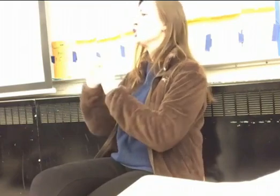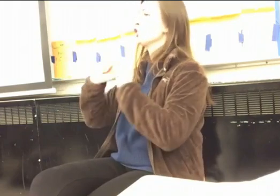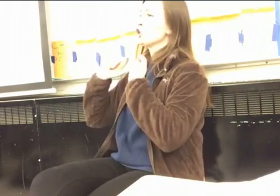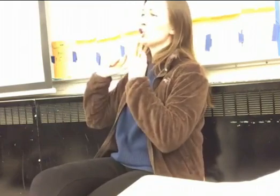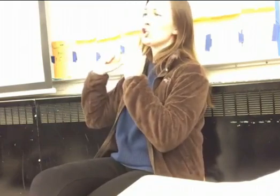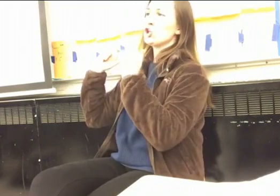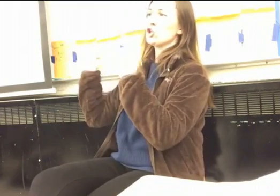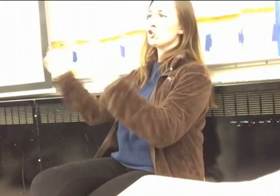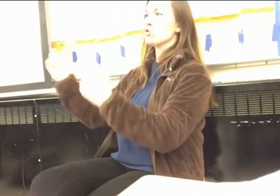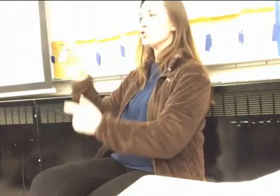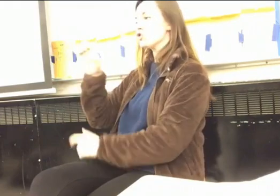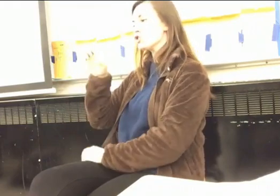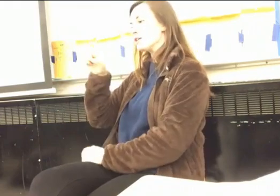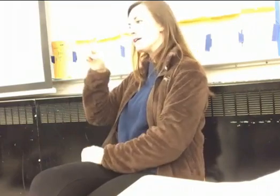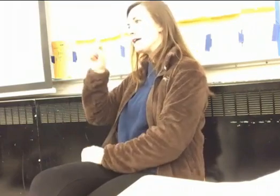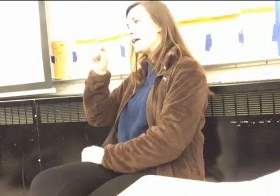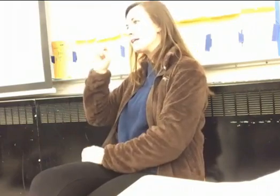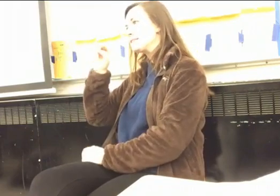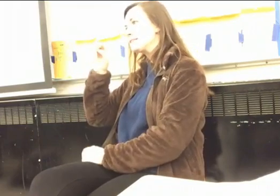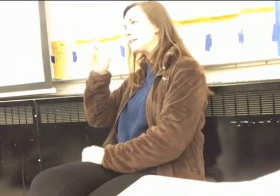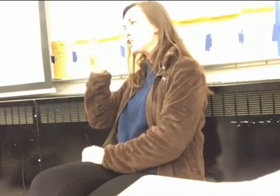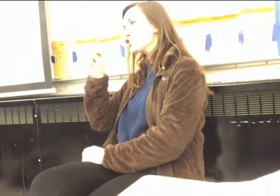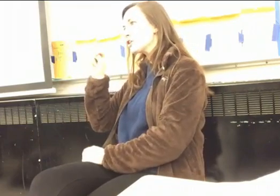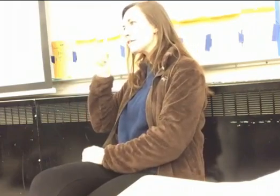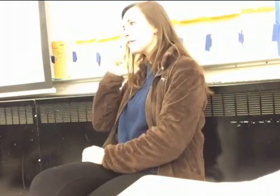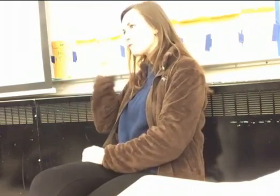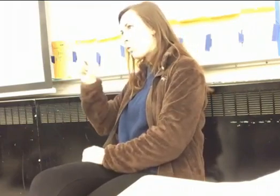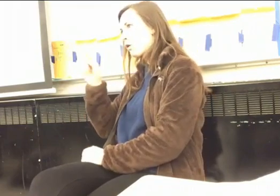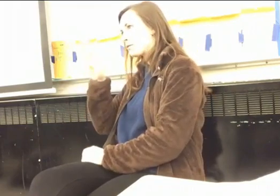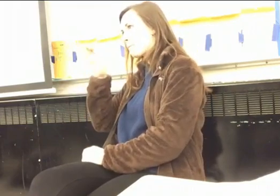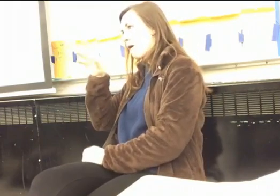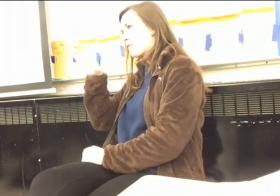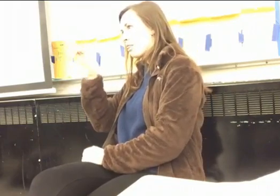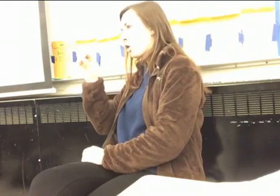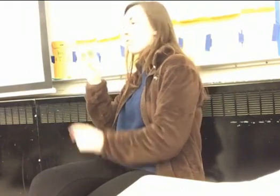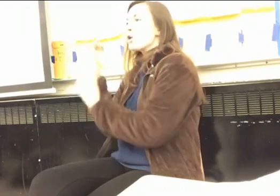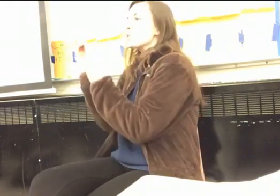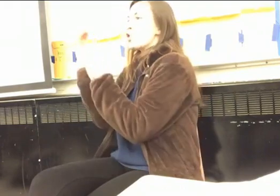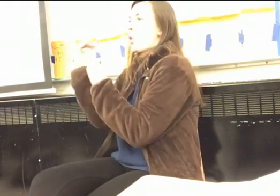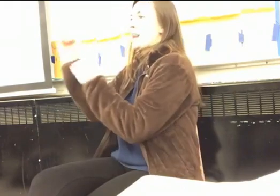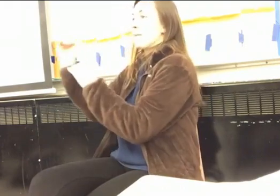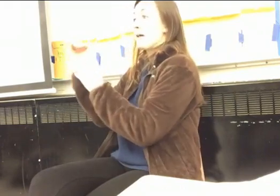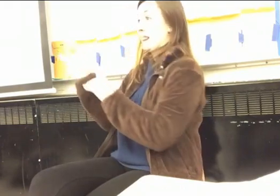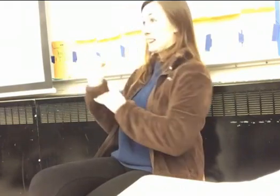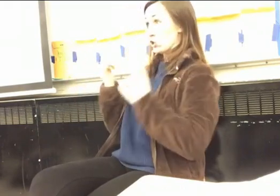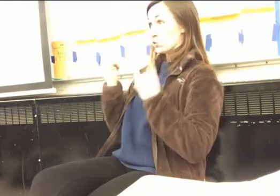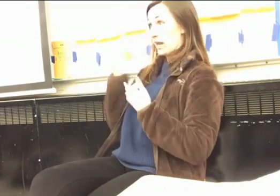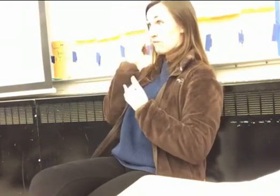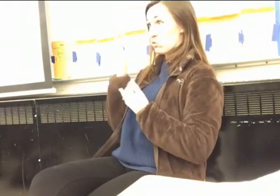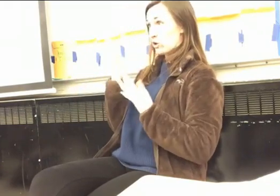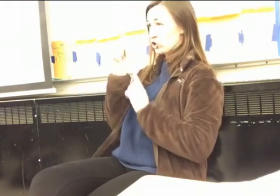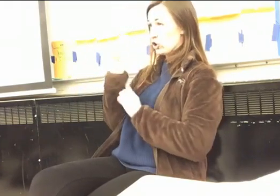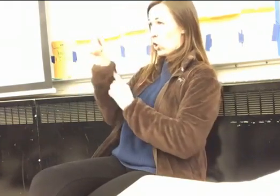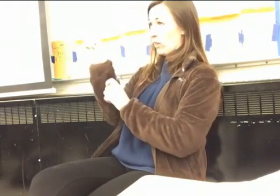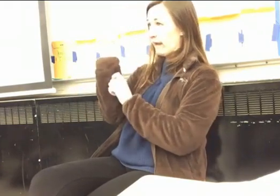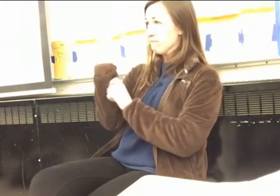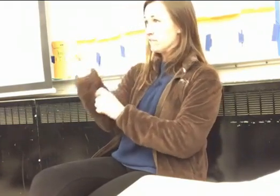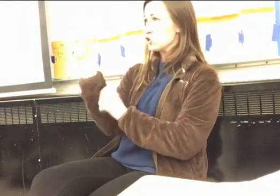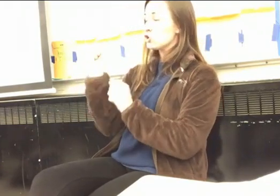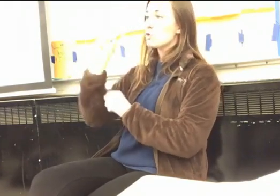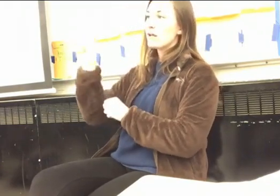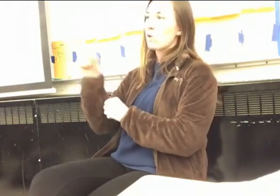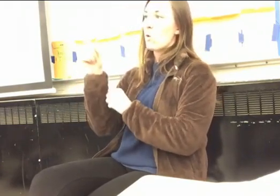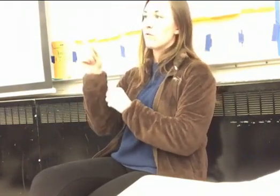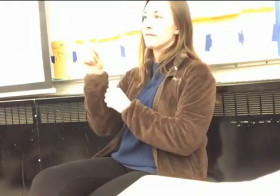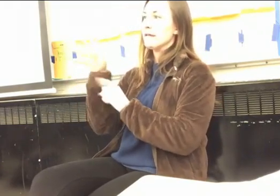of extinction of this buffalo. What happens is people, there's no limits. So like in today's world, if you want to go fishing, you can only fish 6